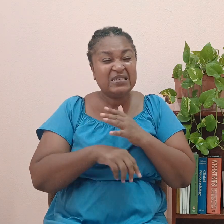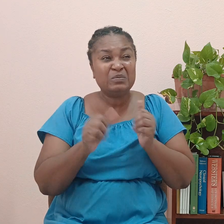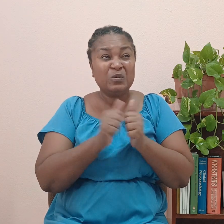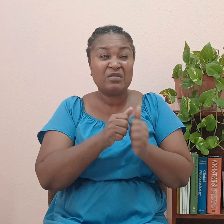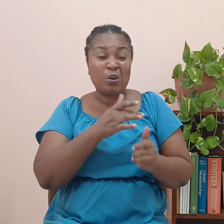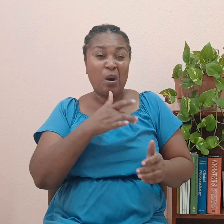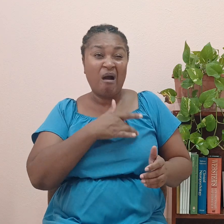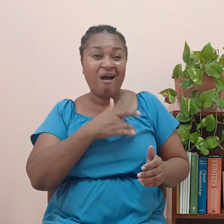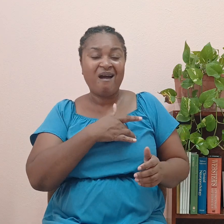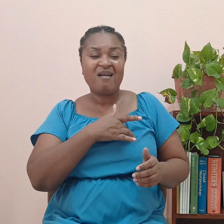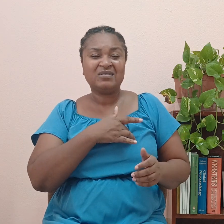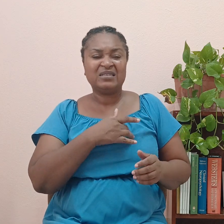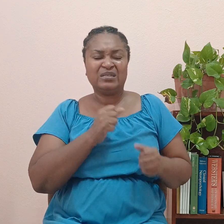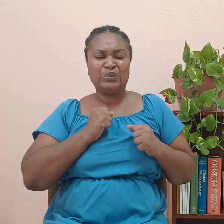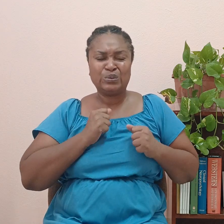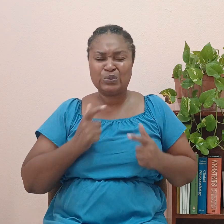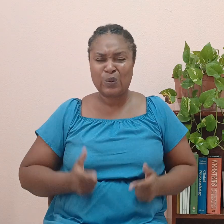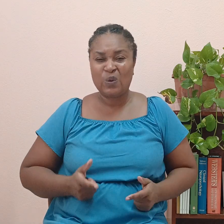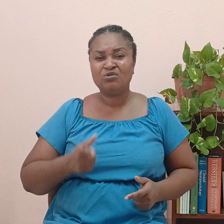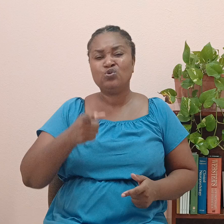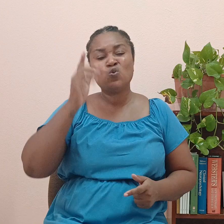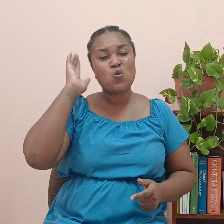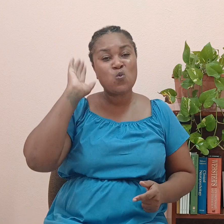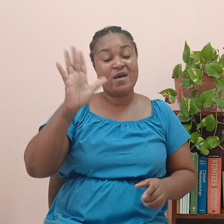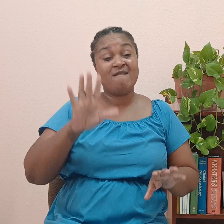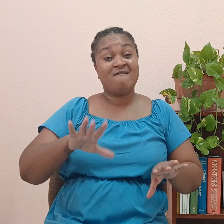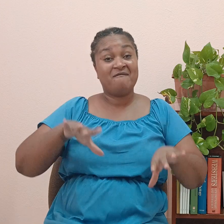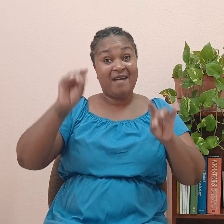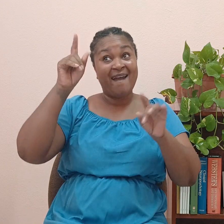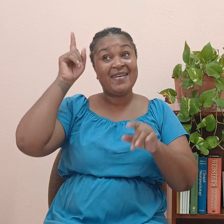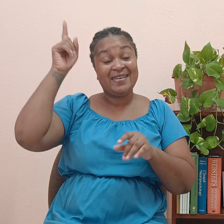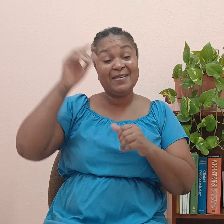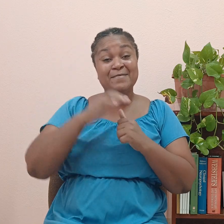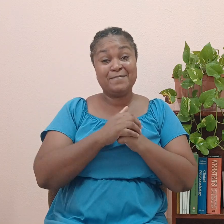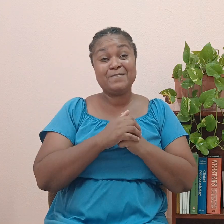soul." The New King James Version.